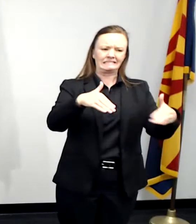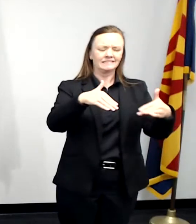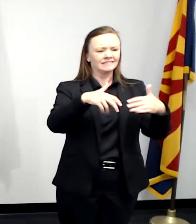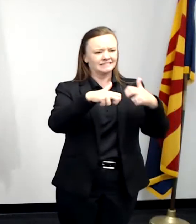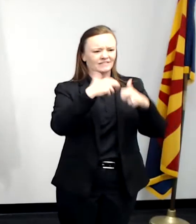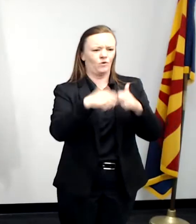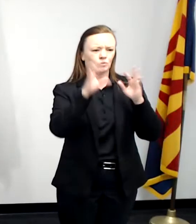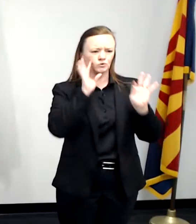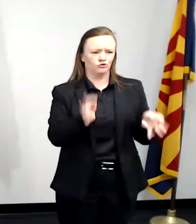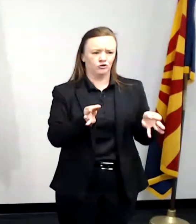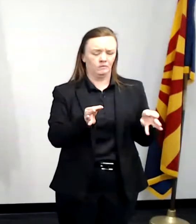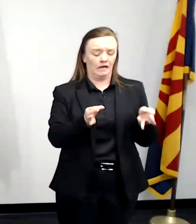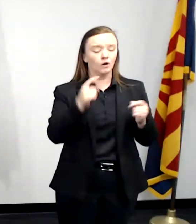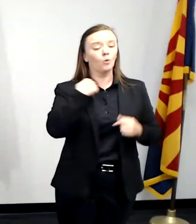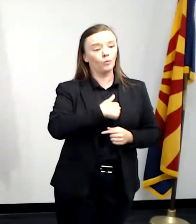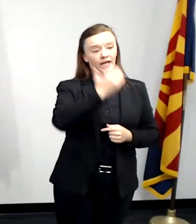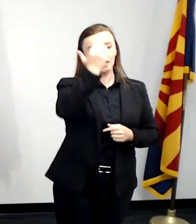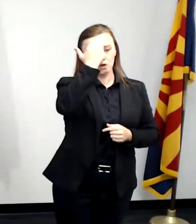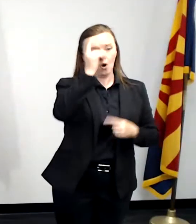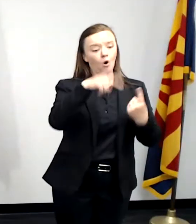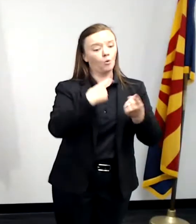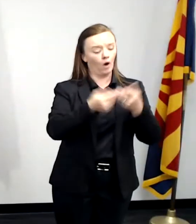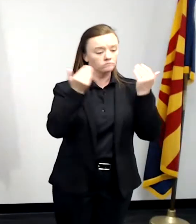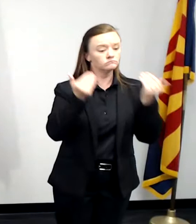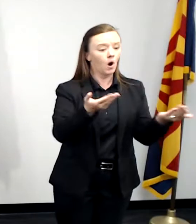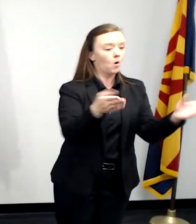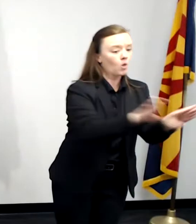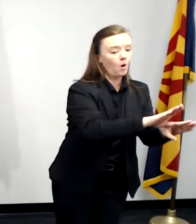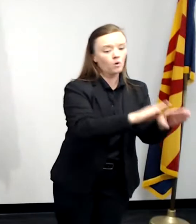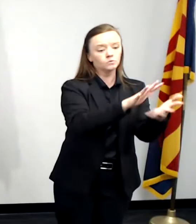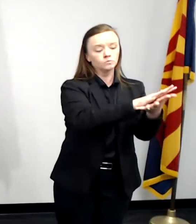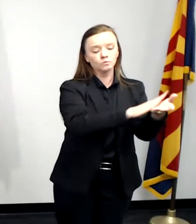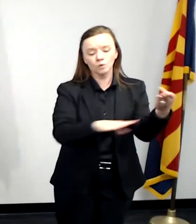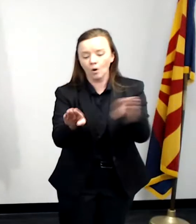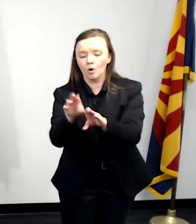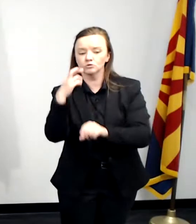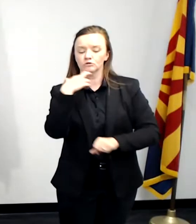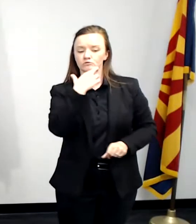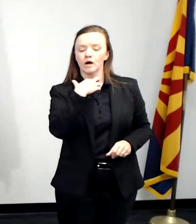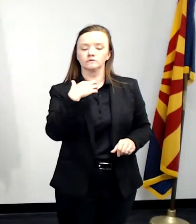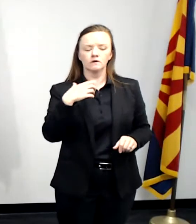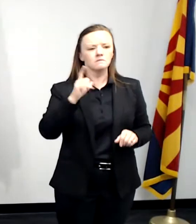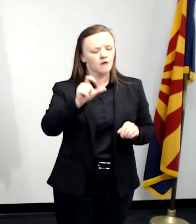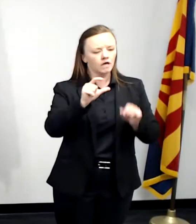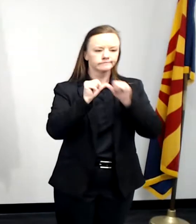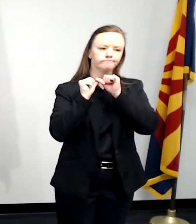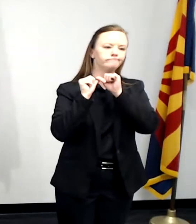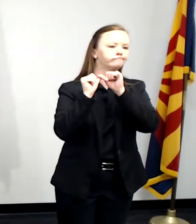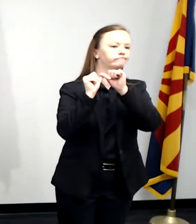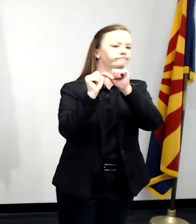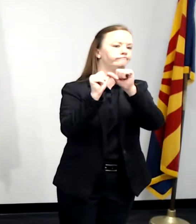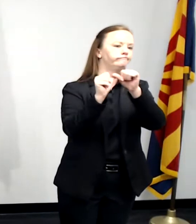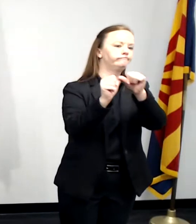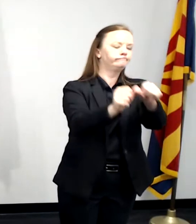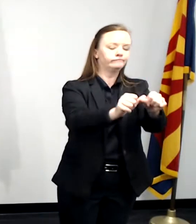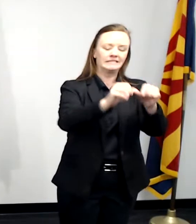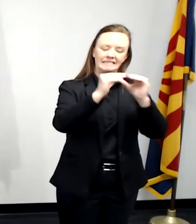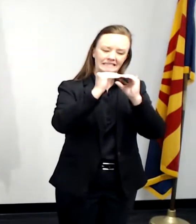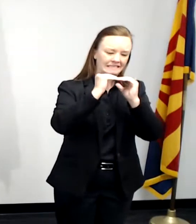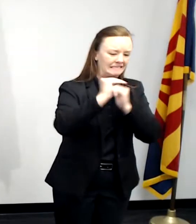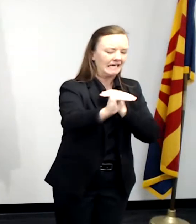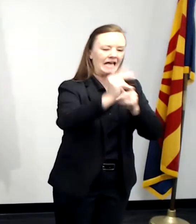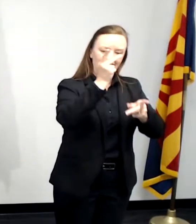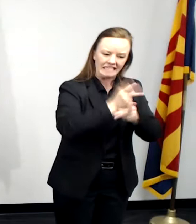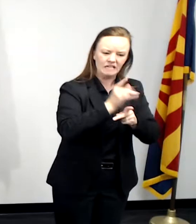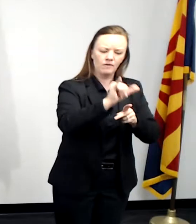and you close businesses and you close schools, you have to stay the course and you have to maintain those practices as